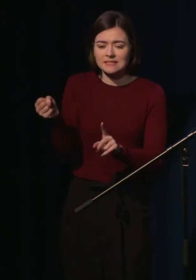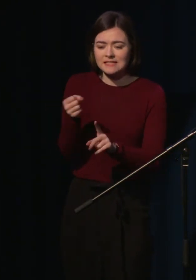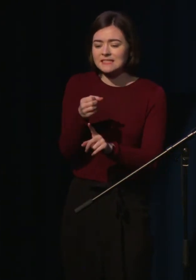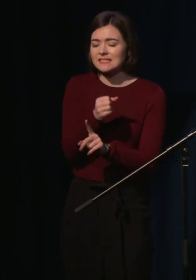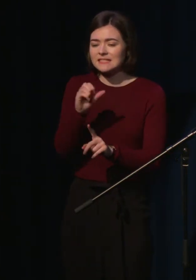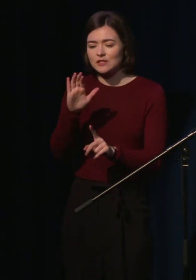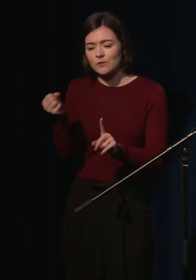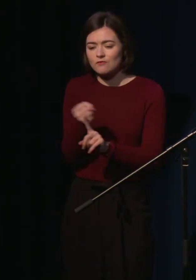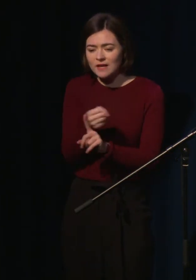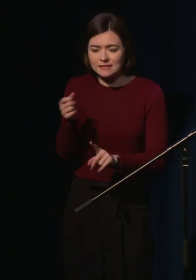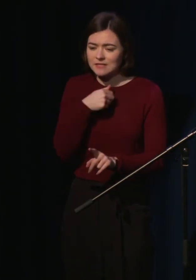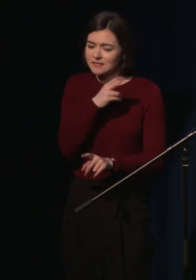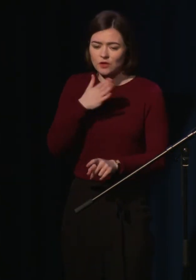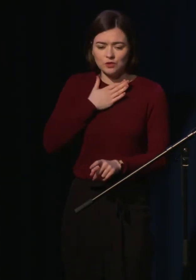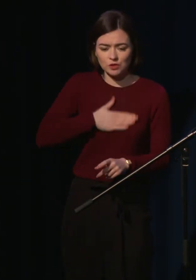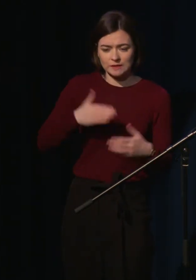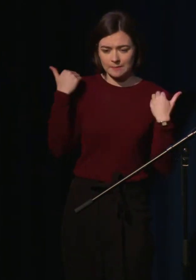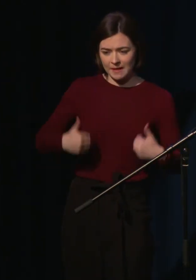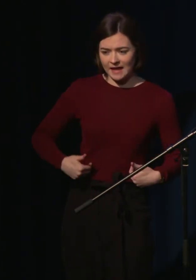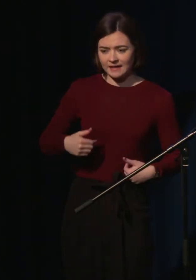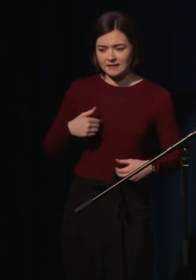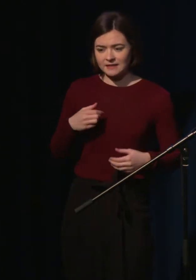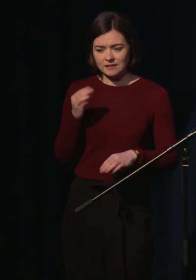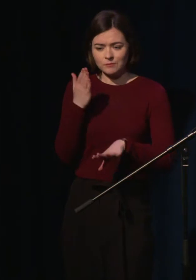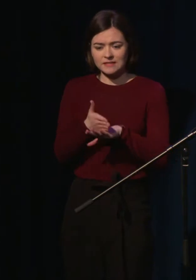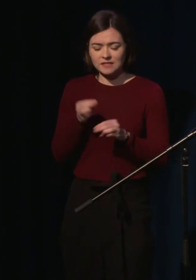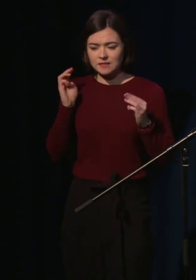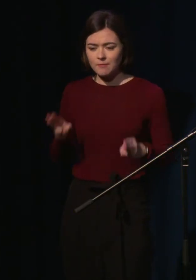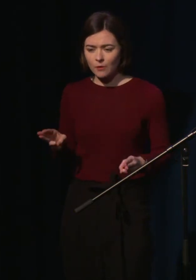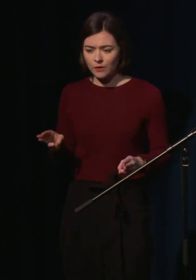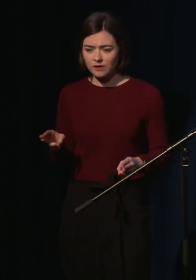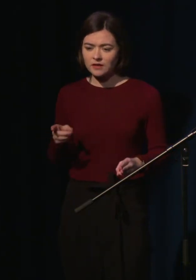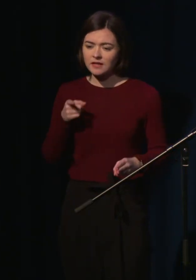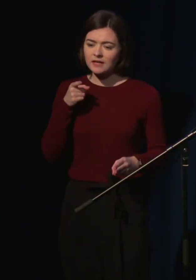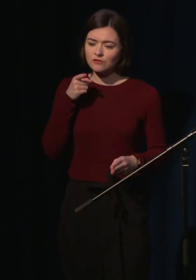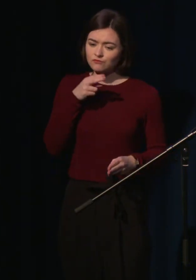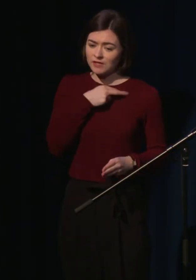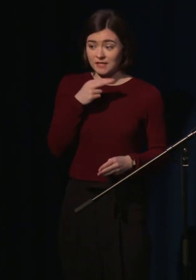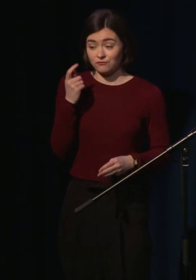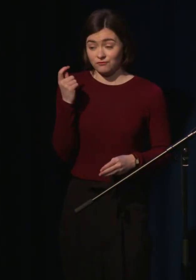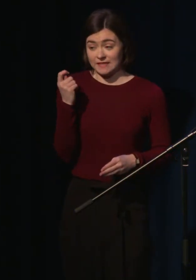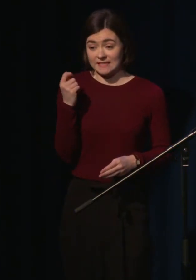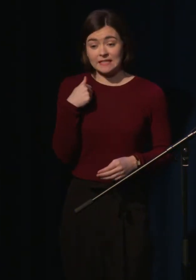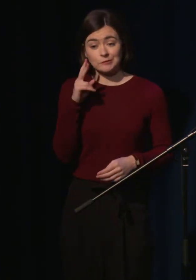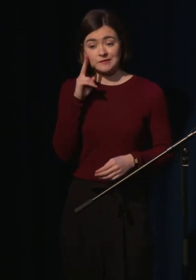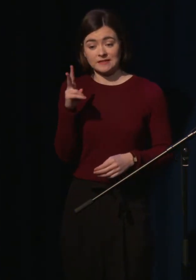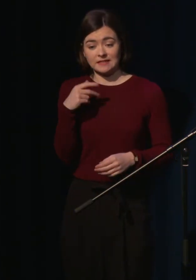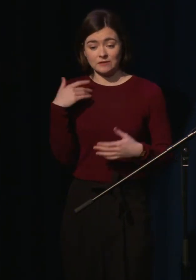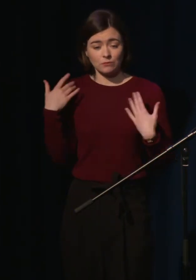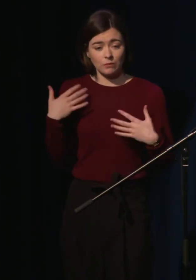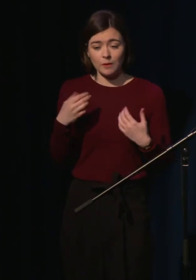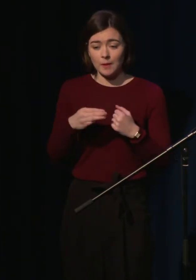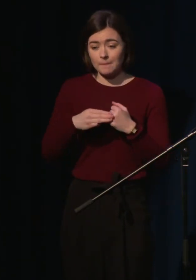are not just perpetrated by men in positions of power. It is a fact, however, that recent revelations have been